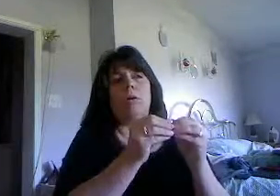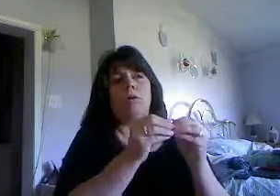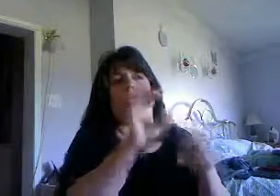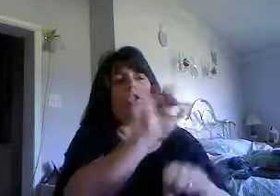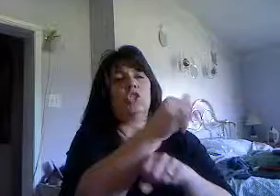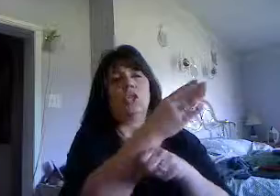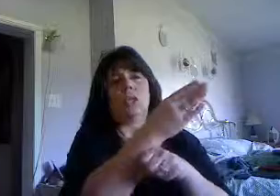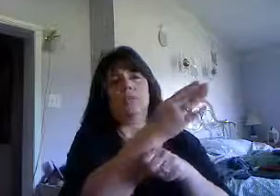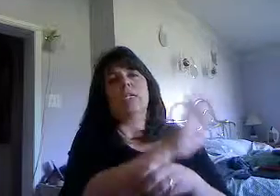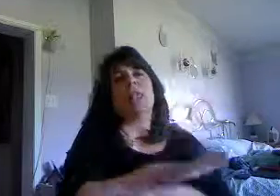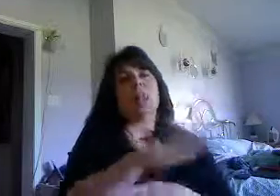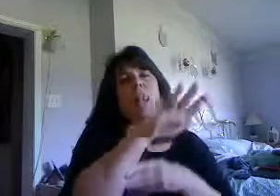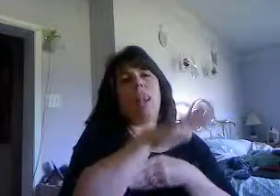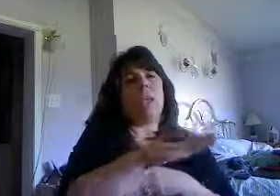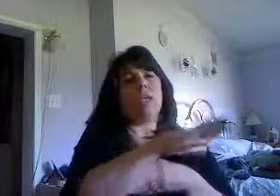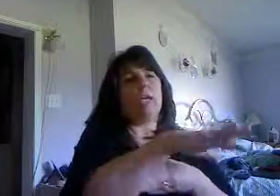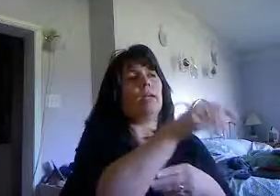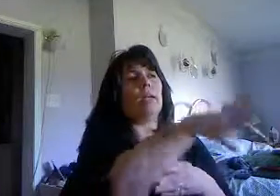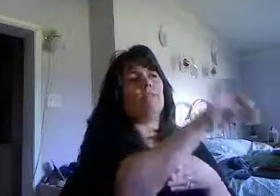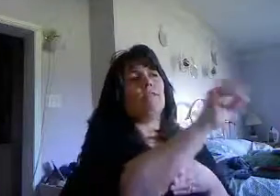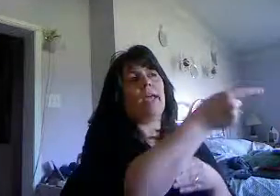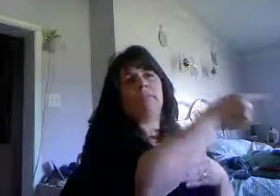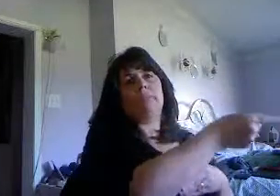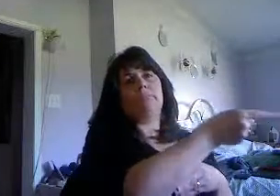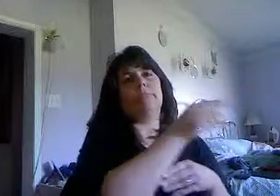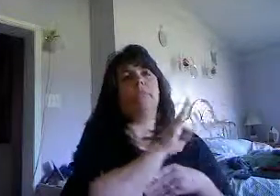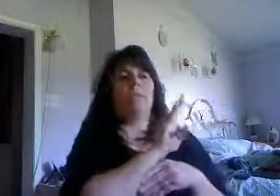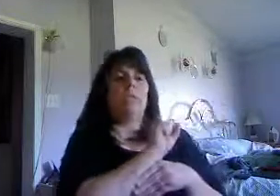leaving less than 40% of manufacturing employment downtown.